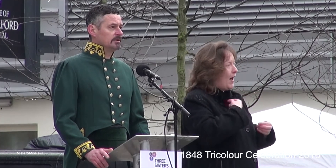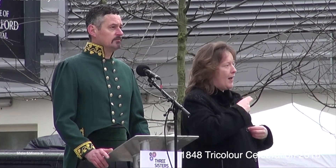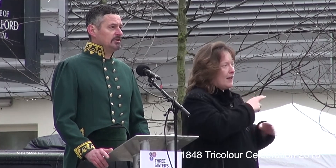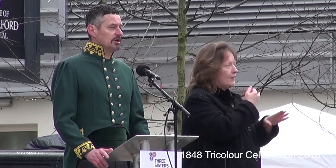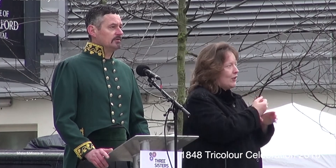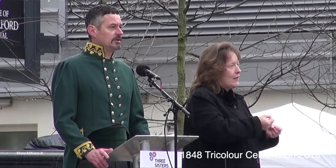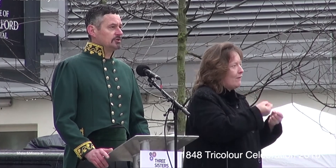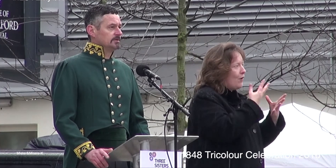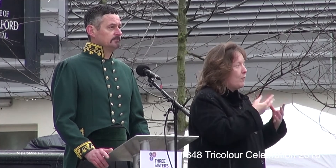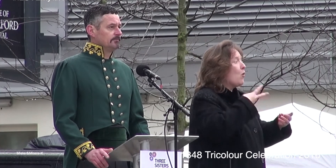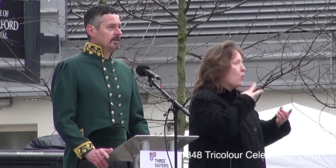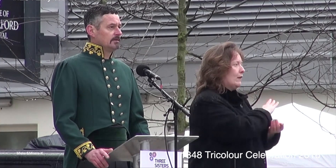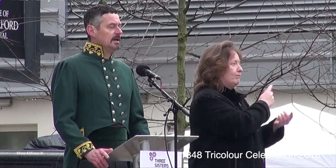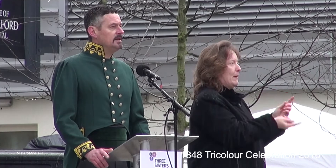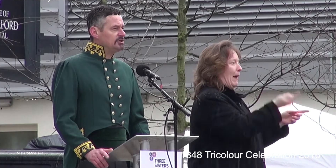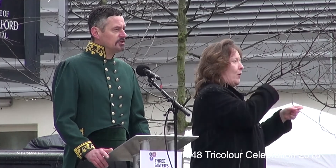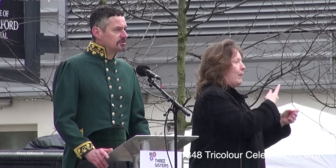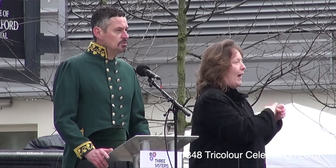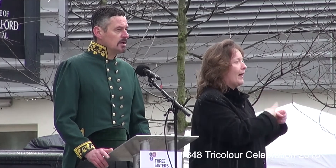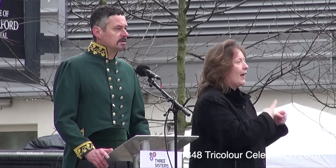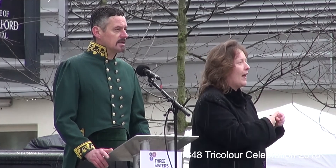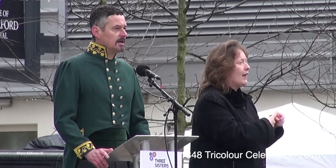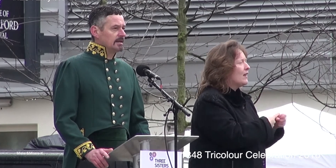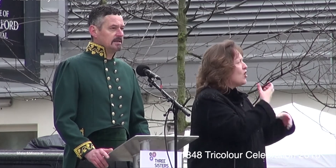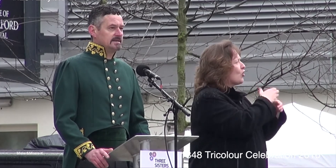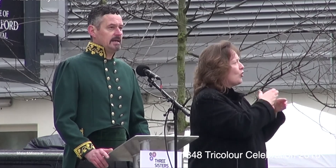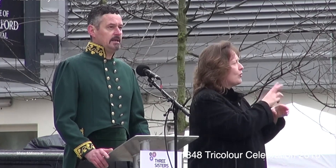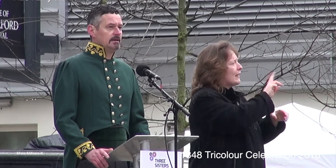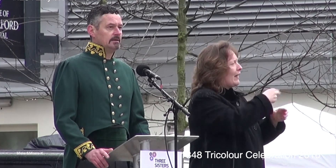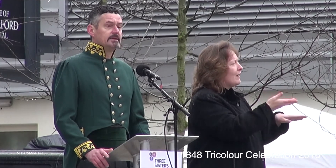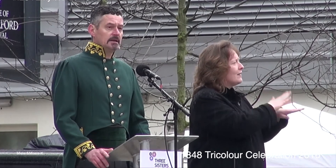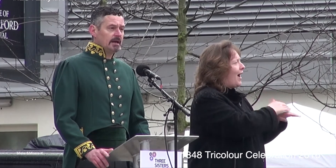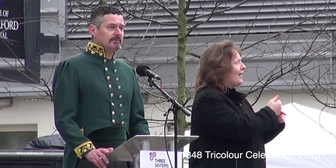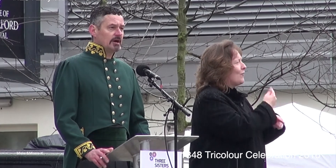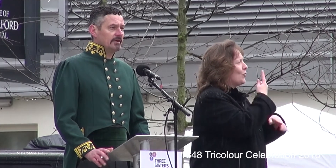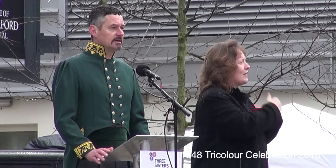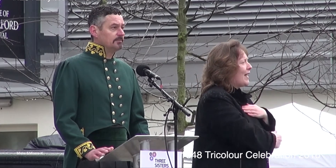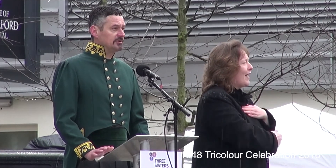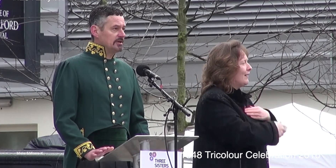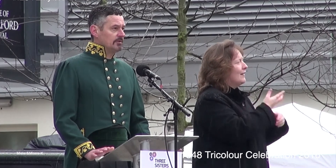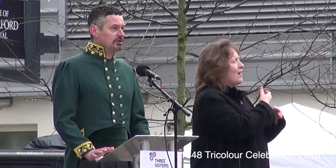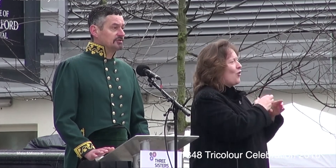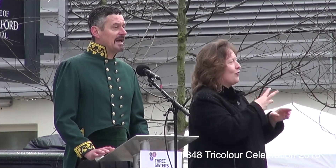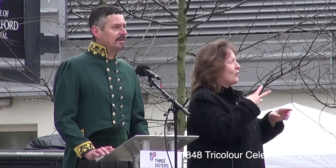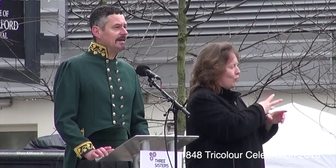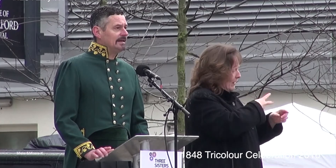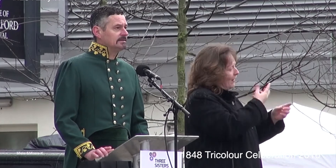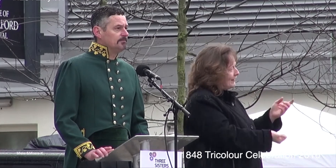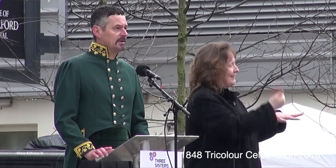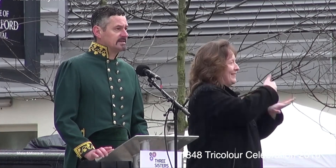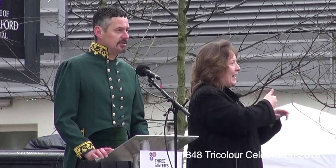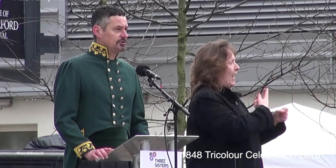despair at her regeneration. Nations do not die in a day. Their lives are reckoned by generations, and